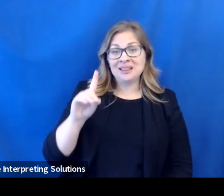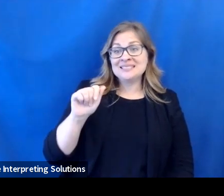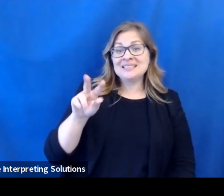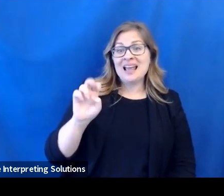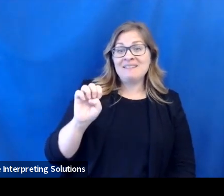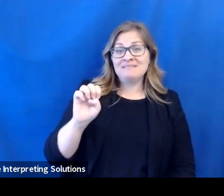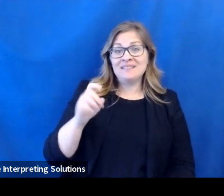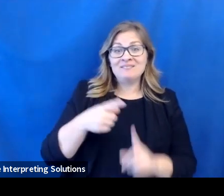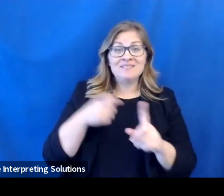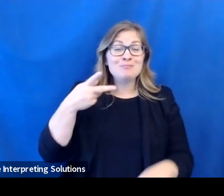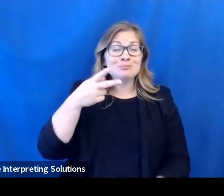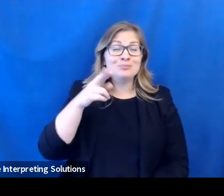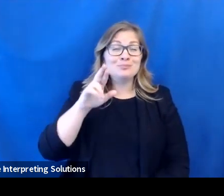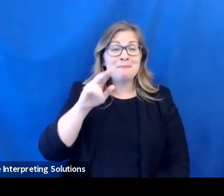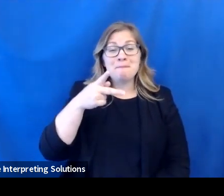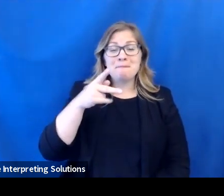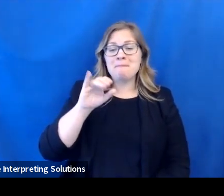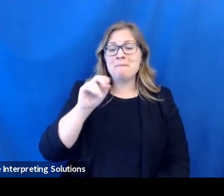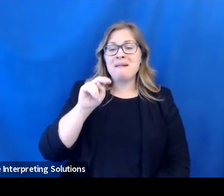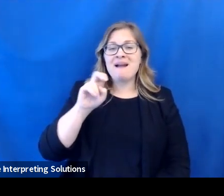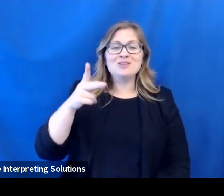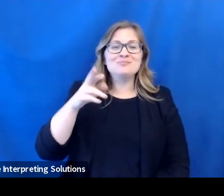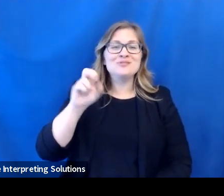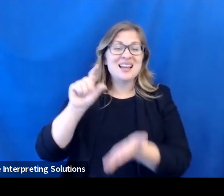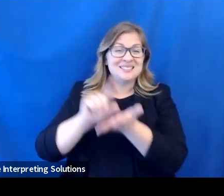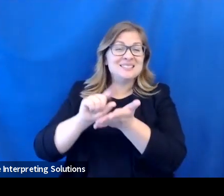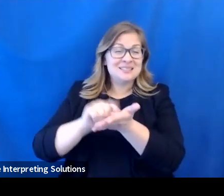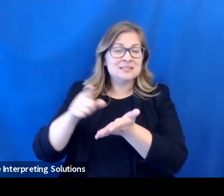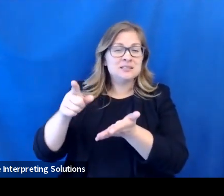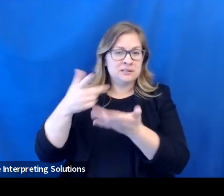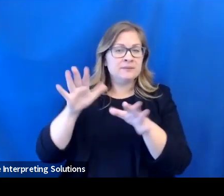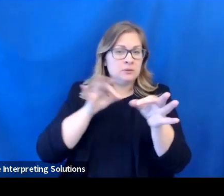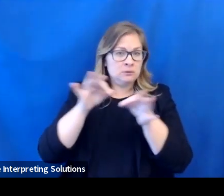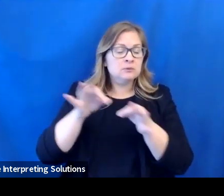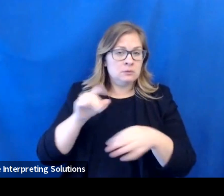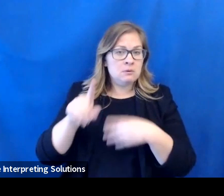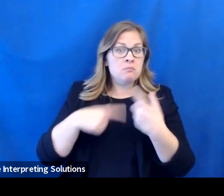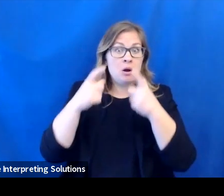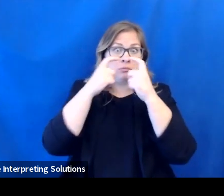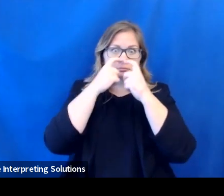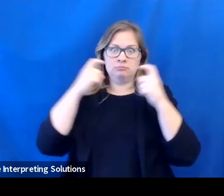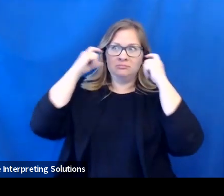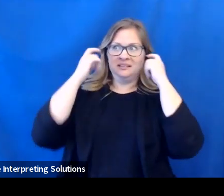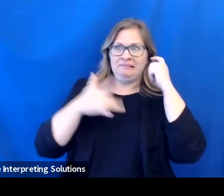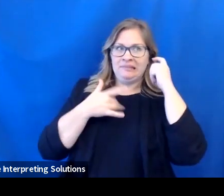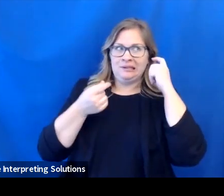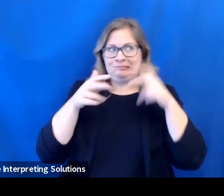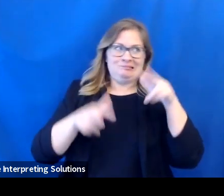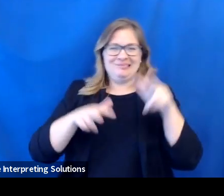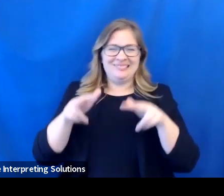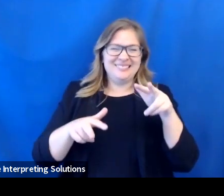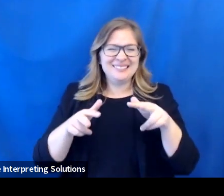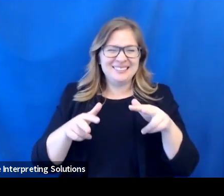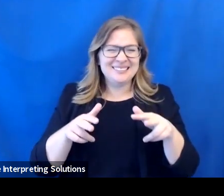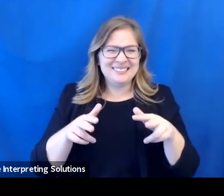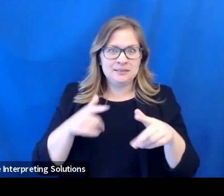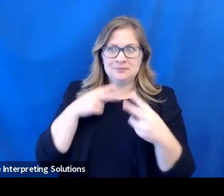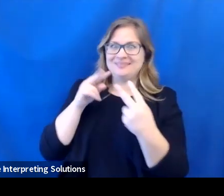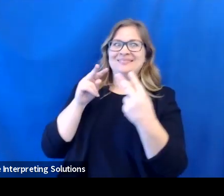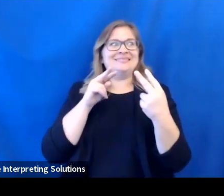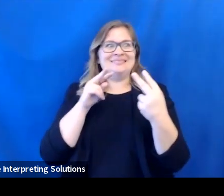time you do it. We're used to making eye contact and smiling, but I think it's important to do it. The CDC put that out.